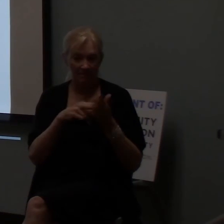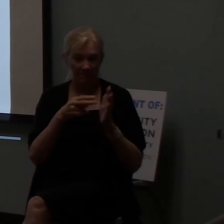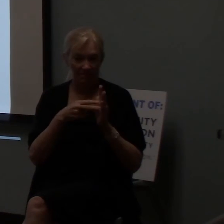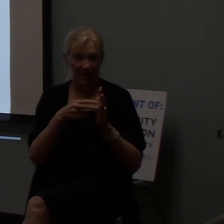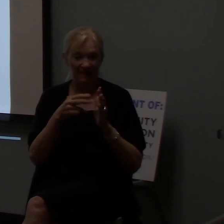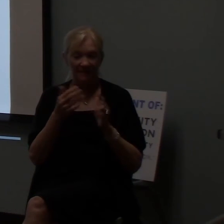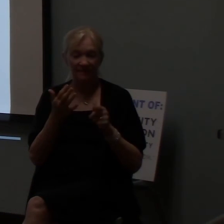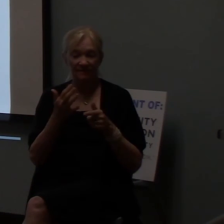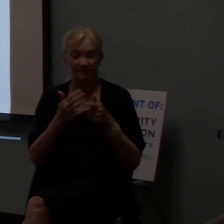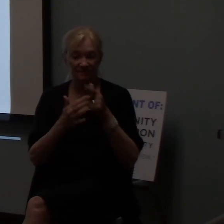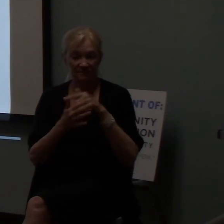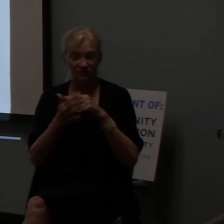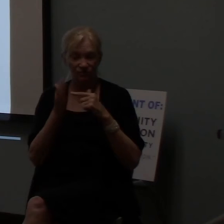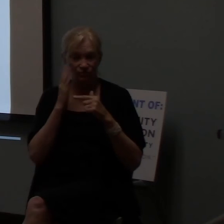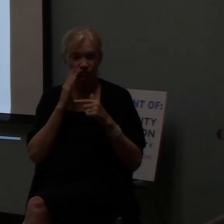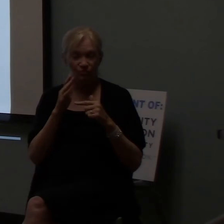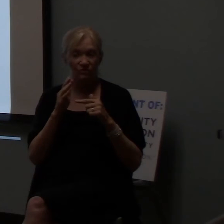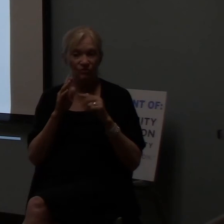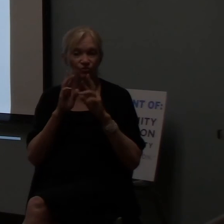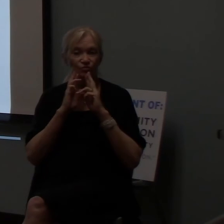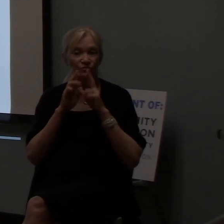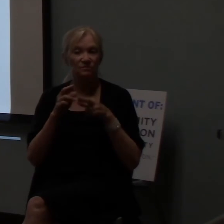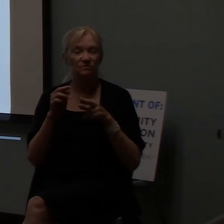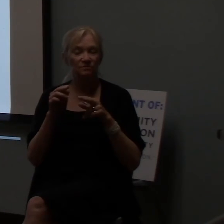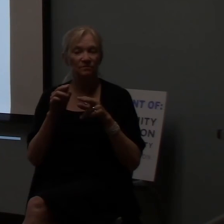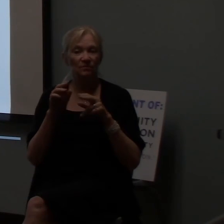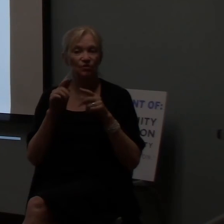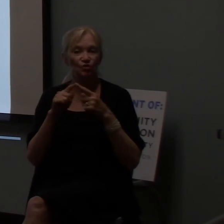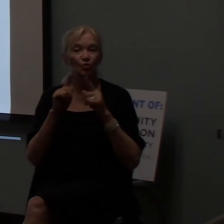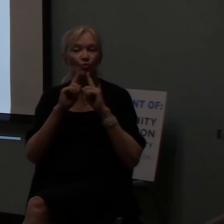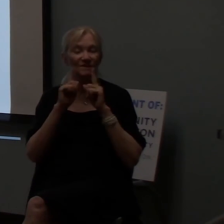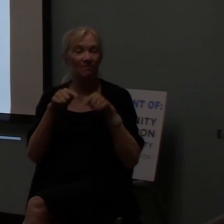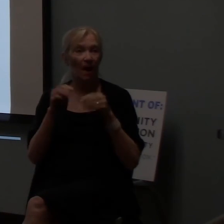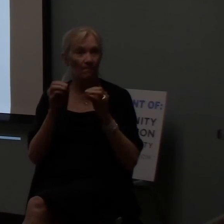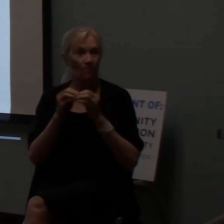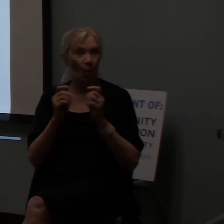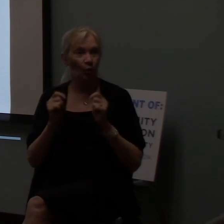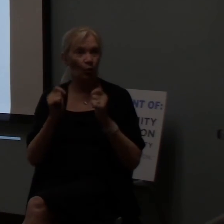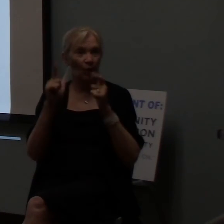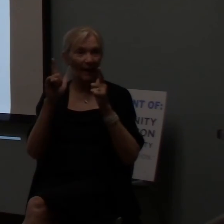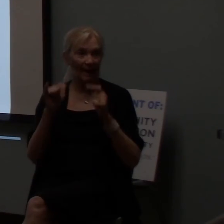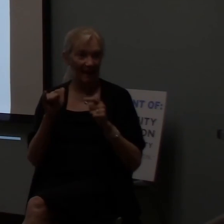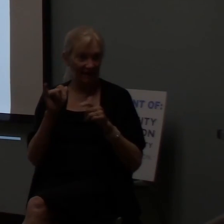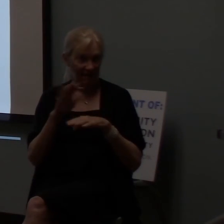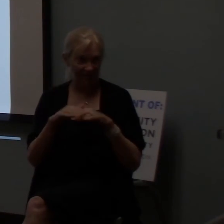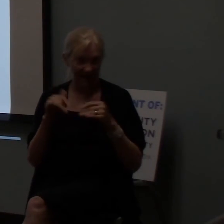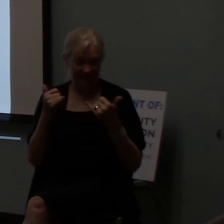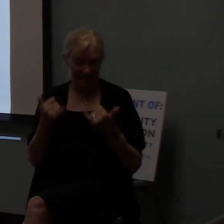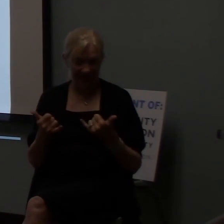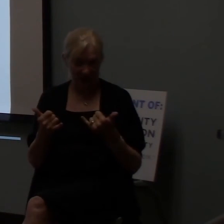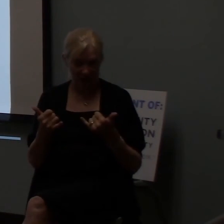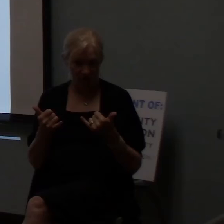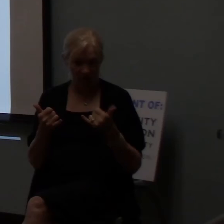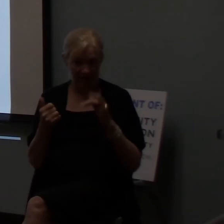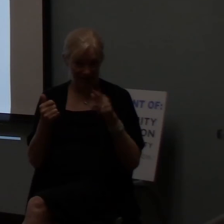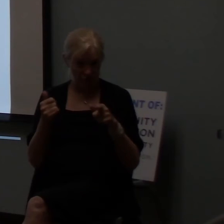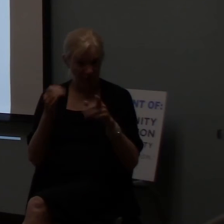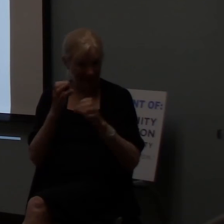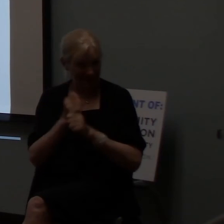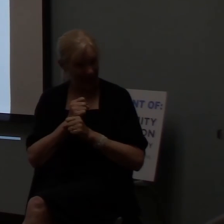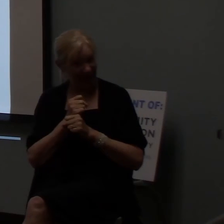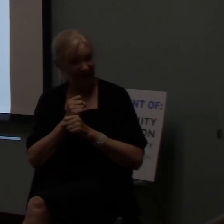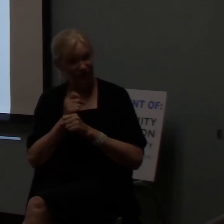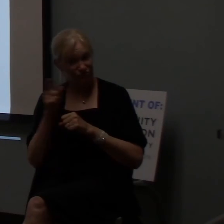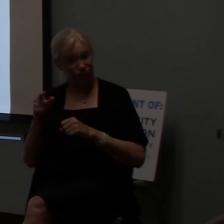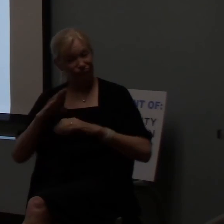maybe represent by responding more quickly to people than they are now. Whether you get the response you want or